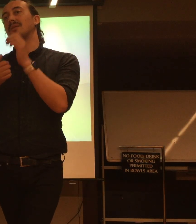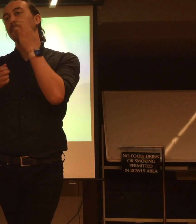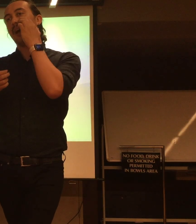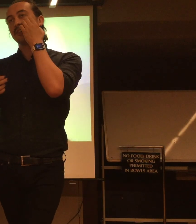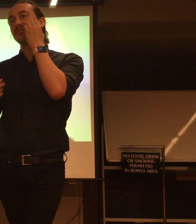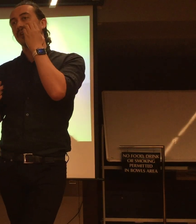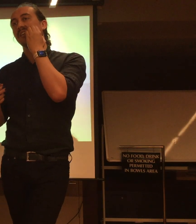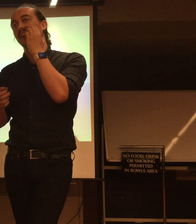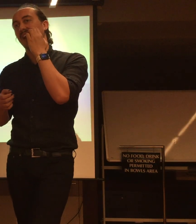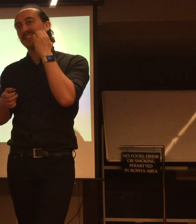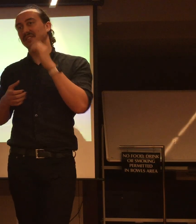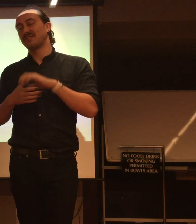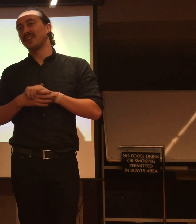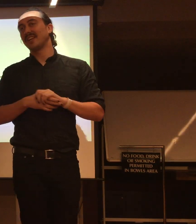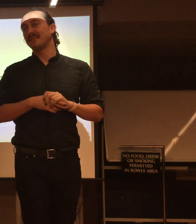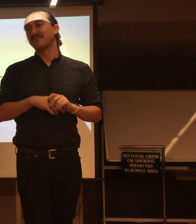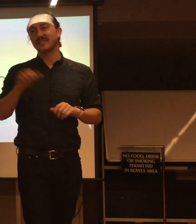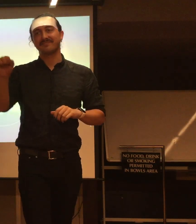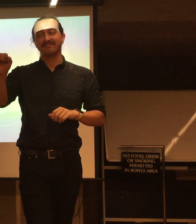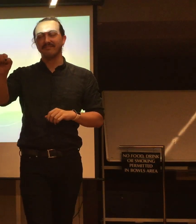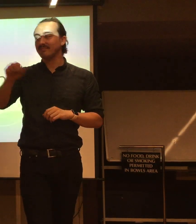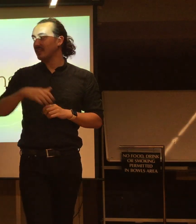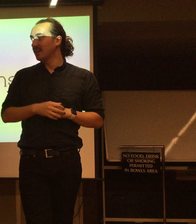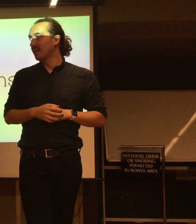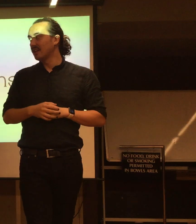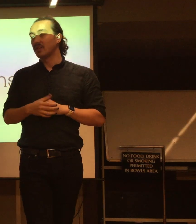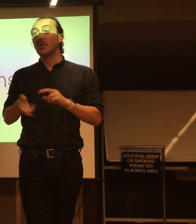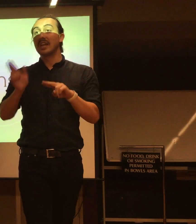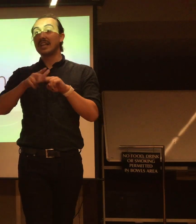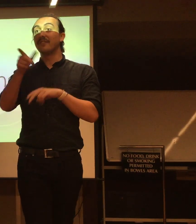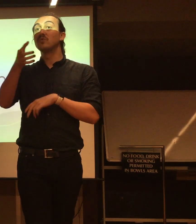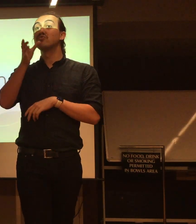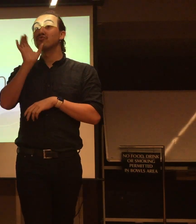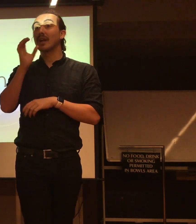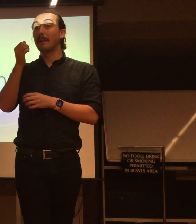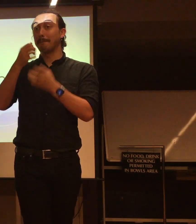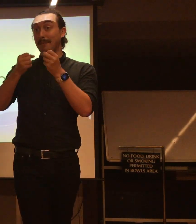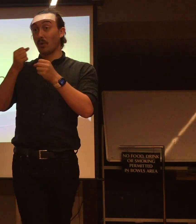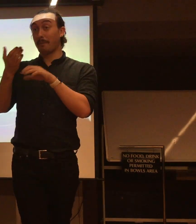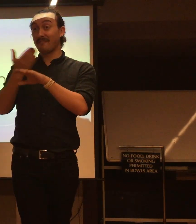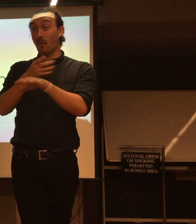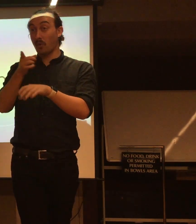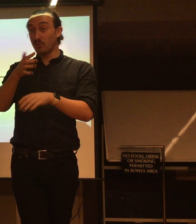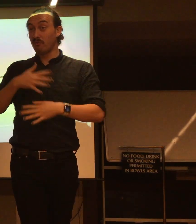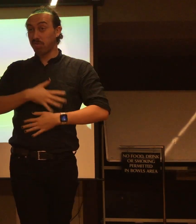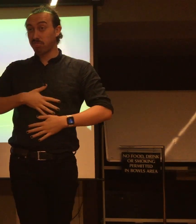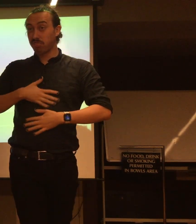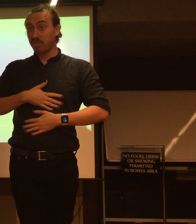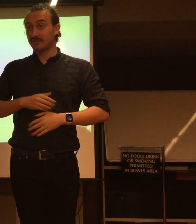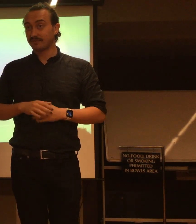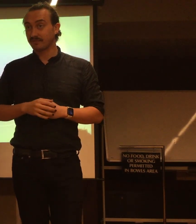Yeah, to drink lactose free. Yeah, because if you drank milk before, did you feel sick?